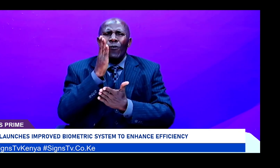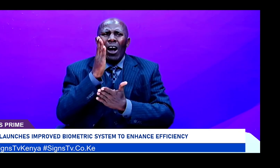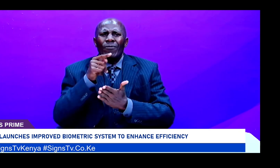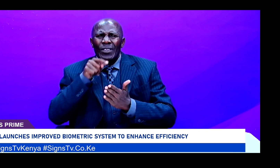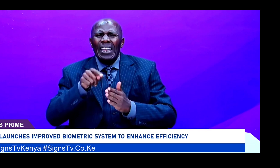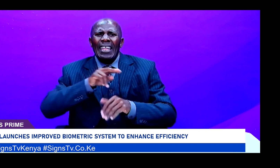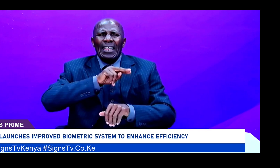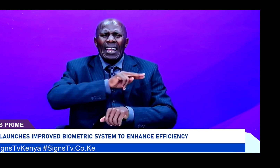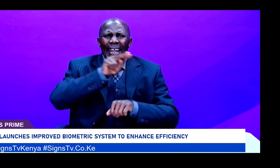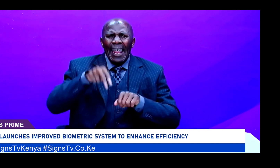The new